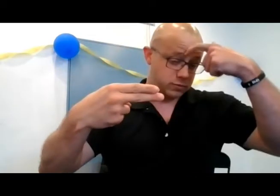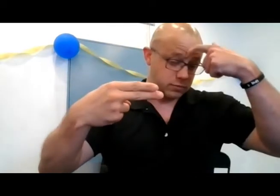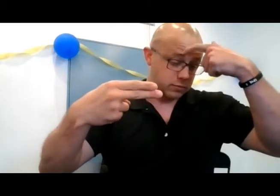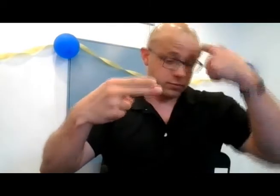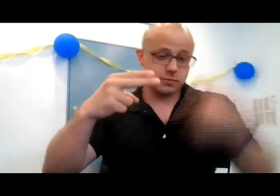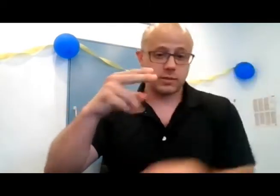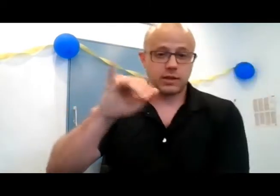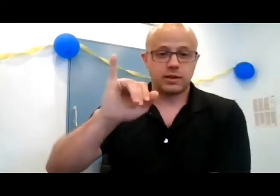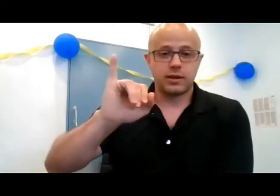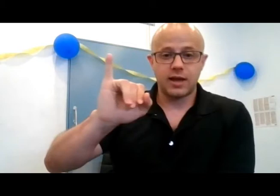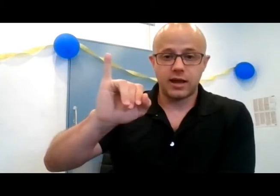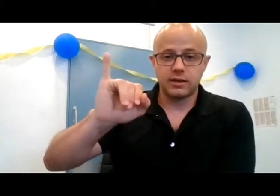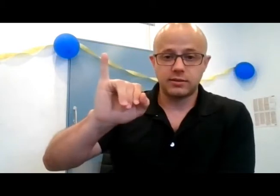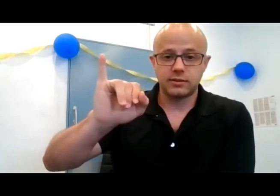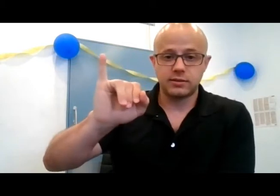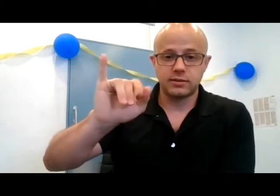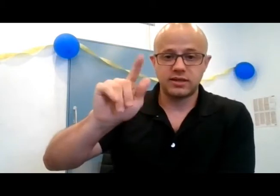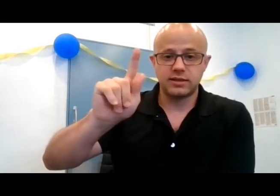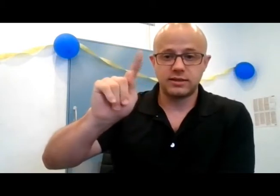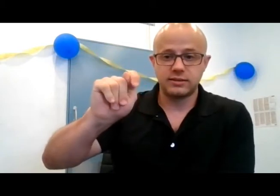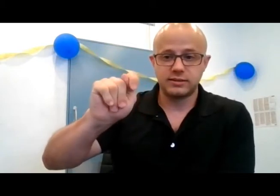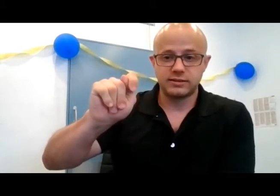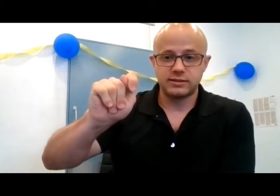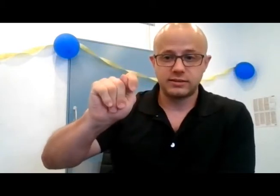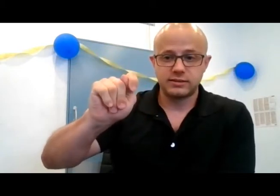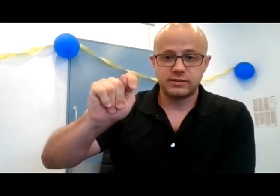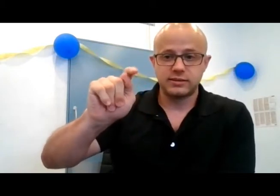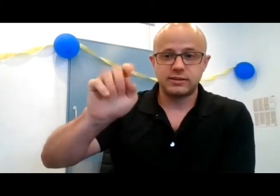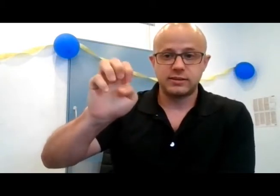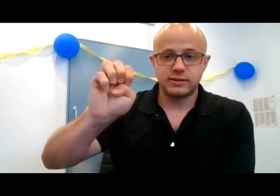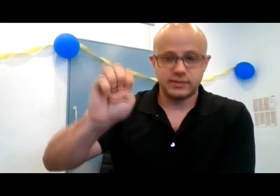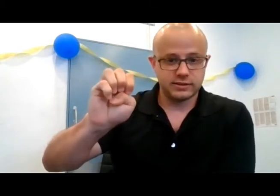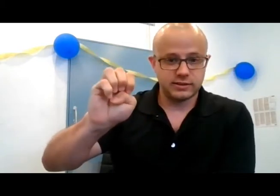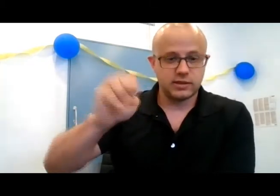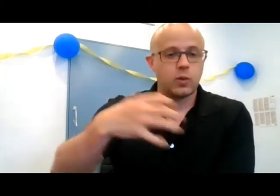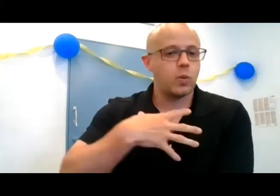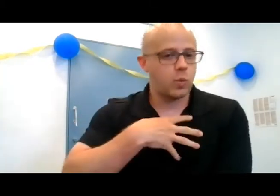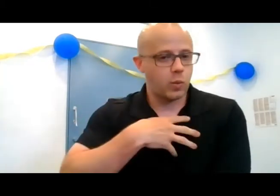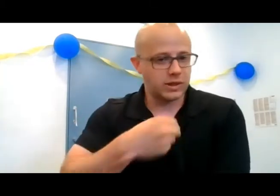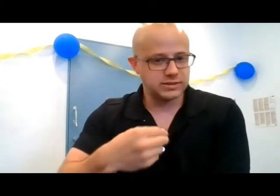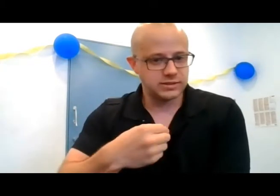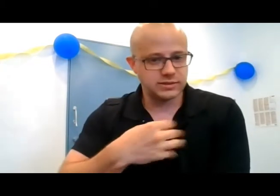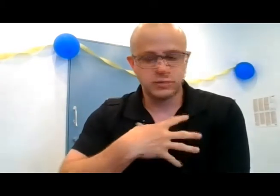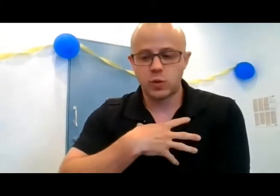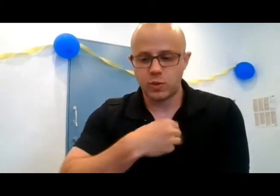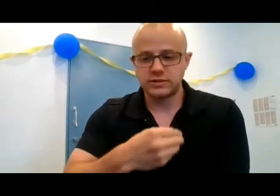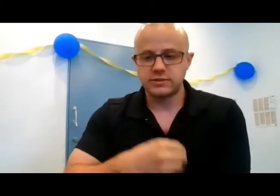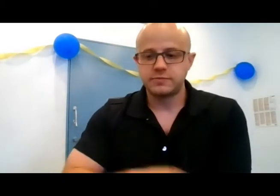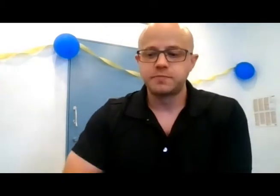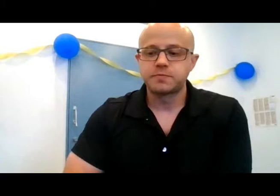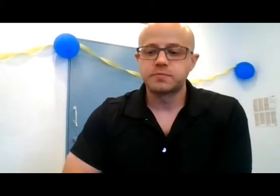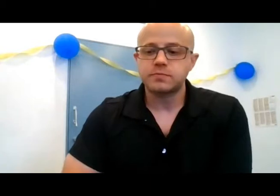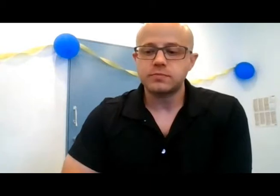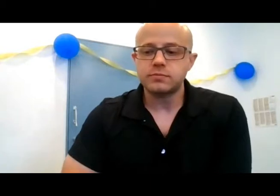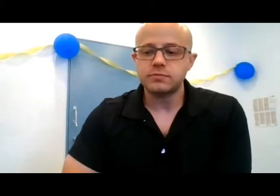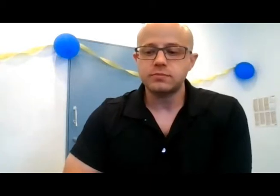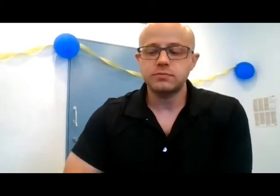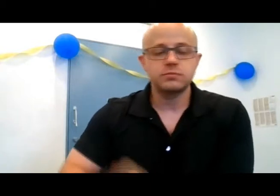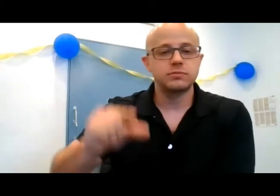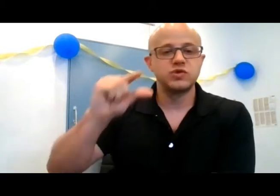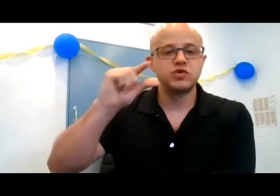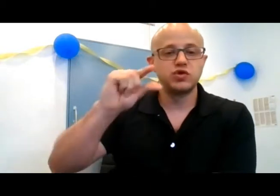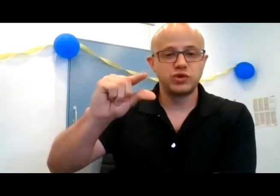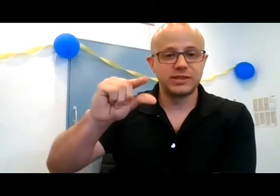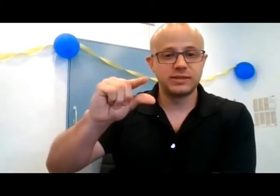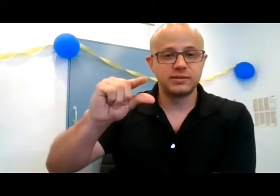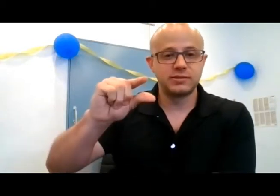W, H, I, T, E, white, white. That's the sign for